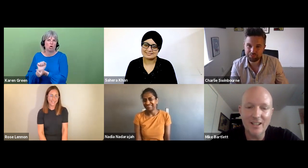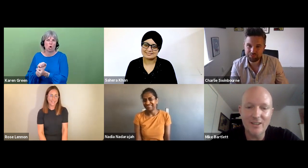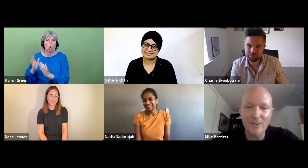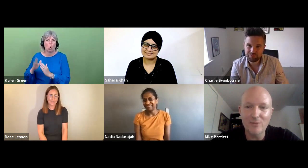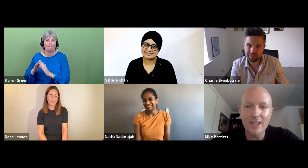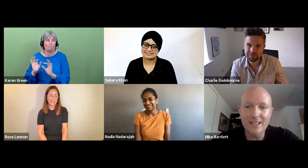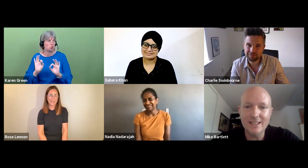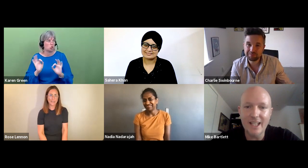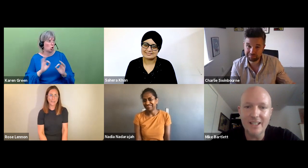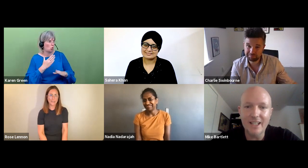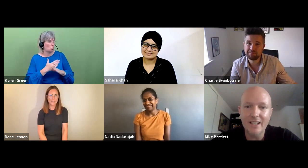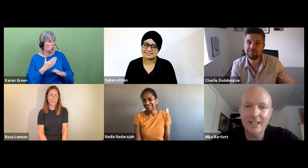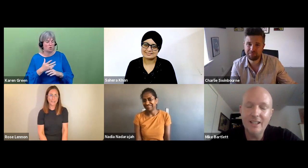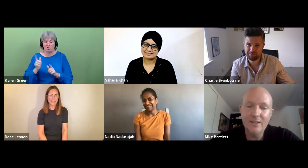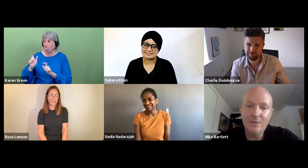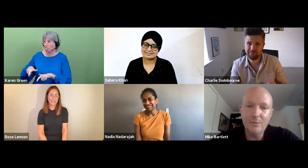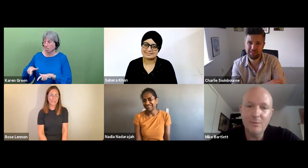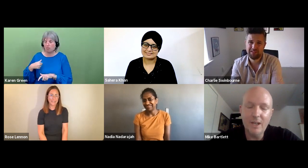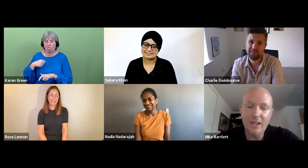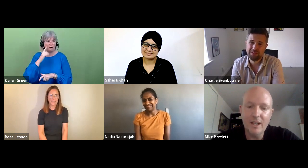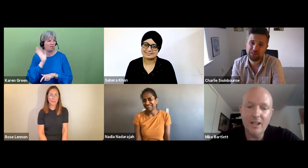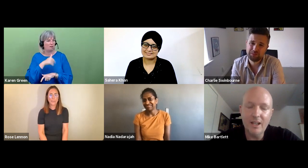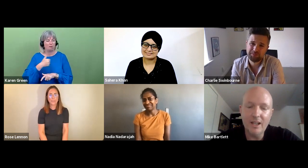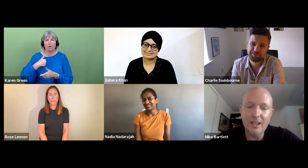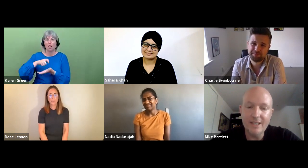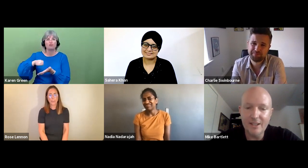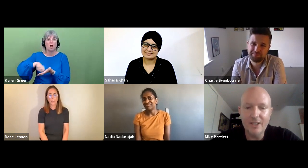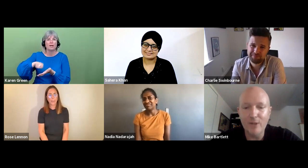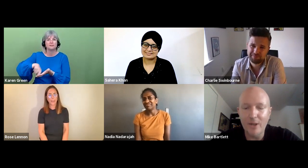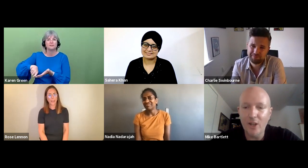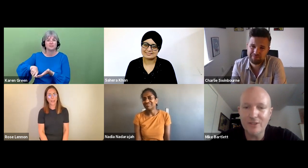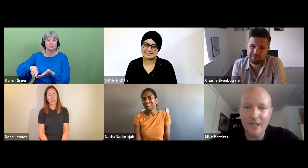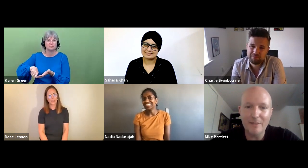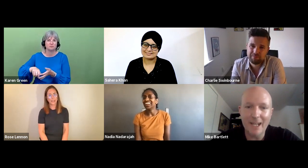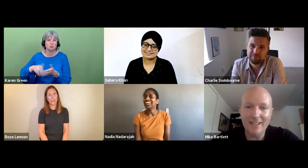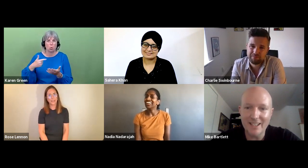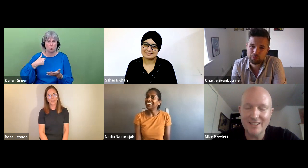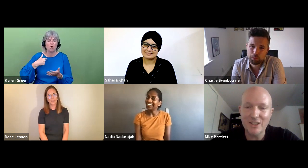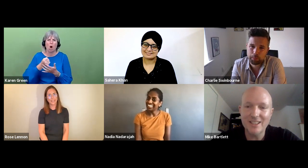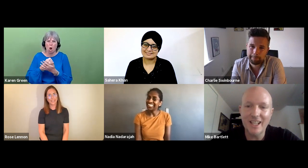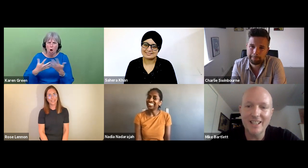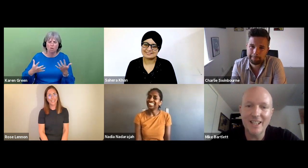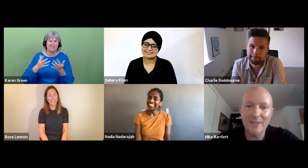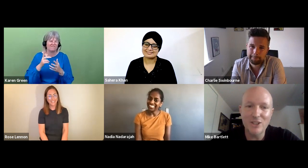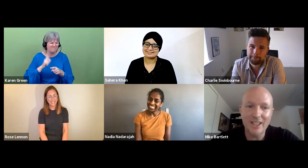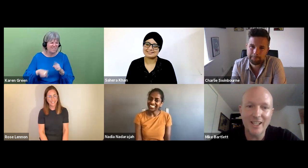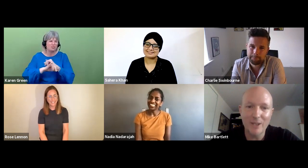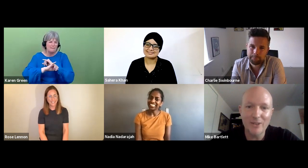thought I'll write instead. And then I wrote a lot of very bad things, I should say. And then eventually I wrote